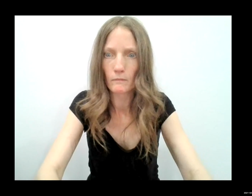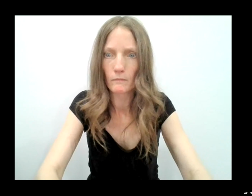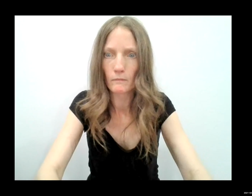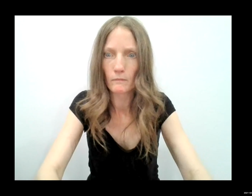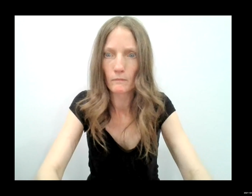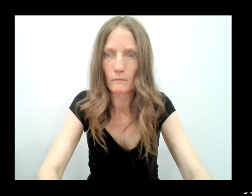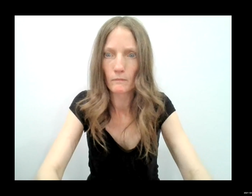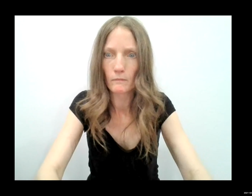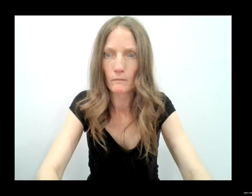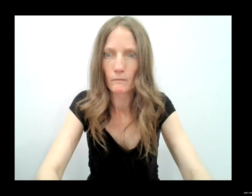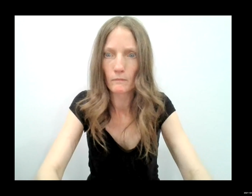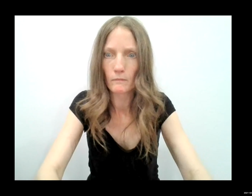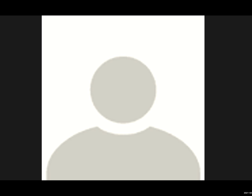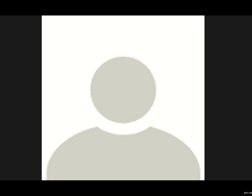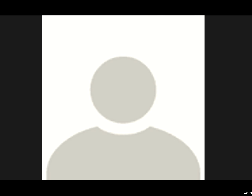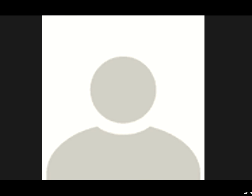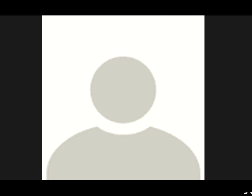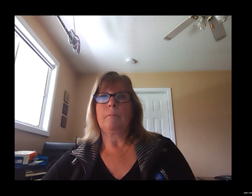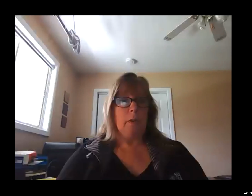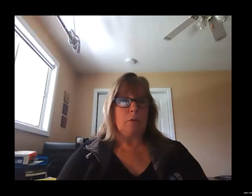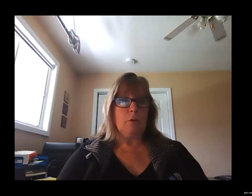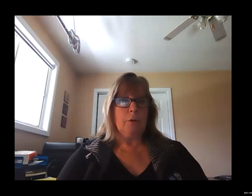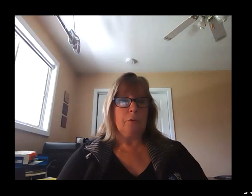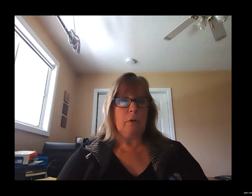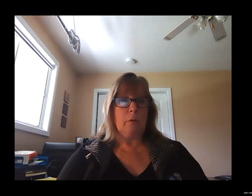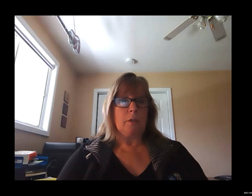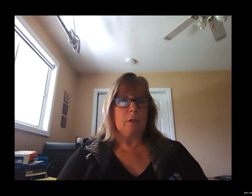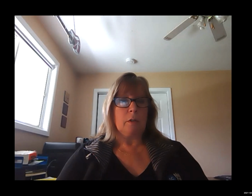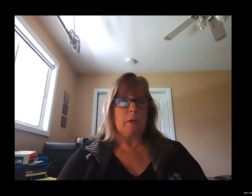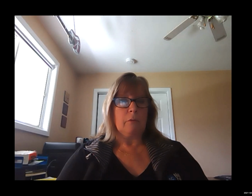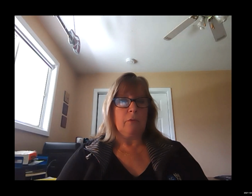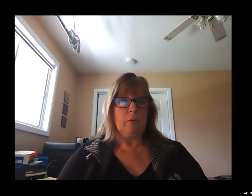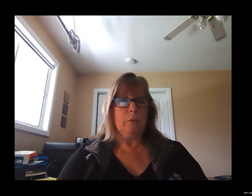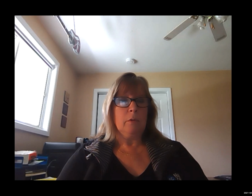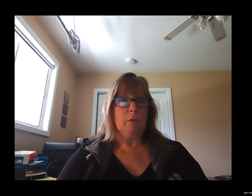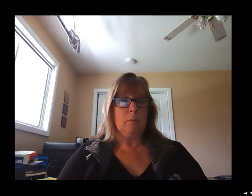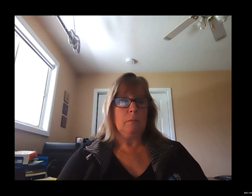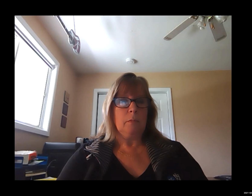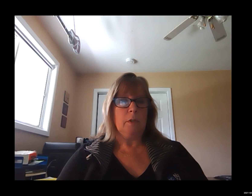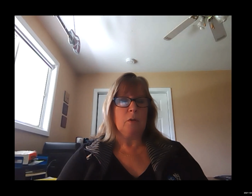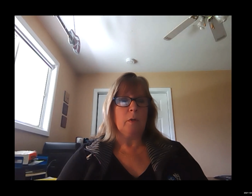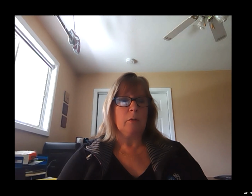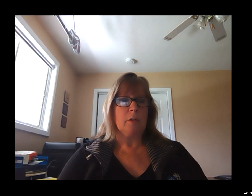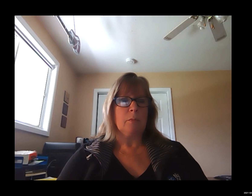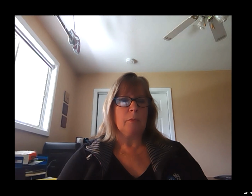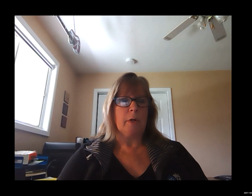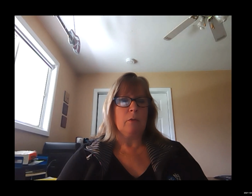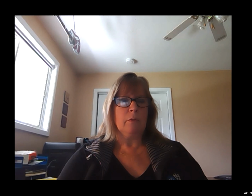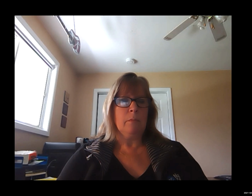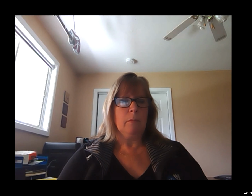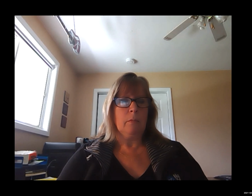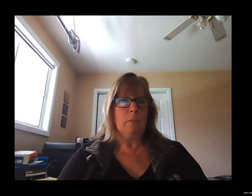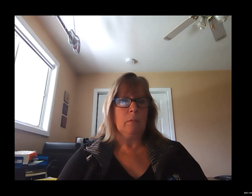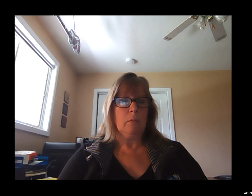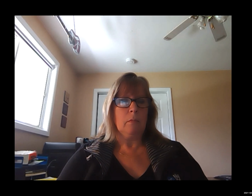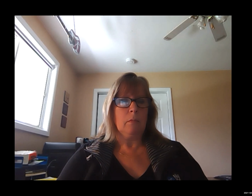So Matt's just putting us in breakout rooms. I see we can scroll through the questions on our phones. Is there one question per breakout